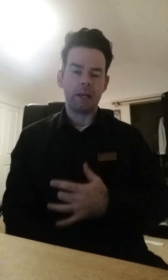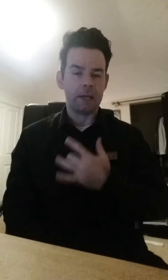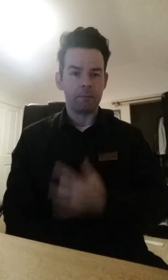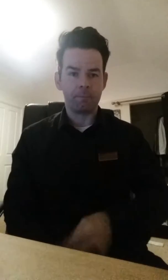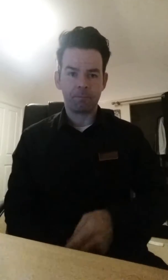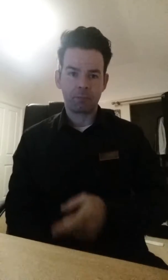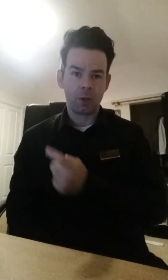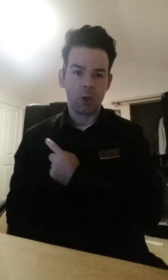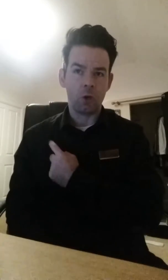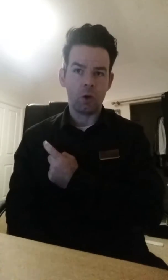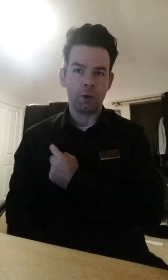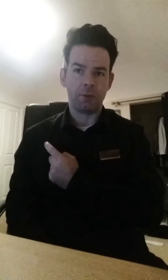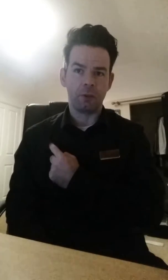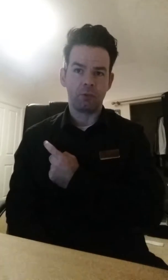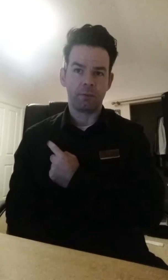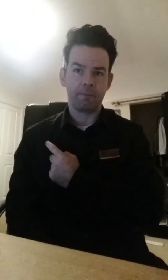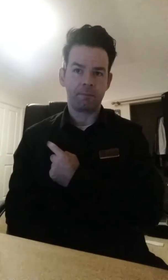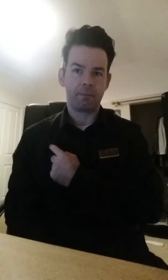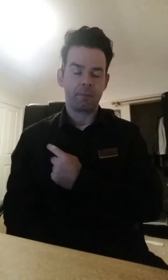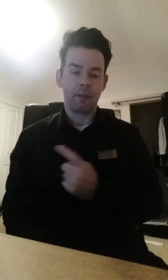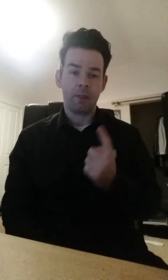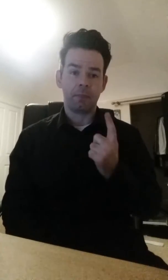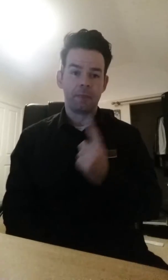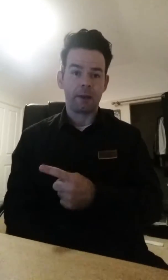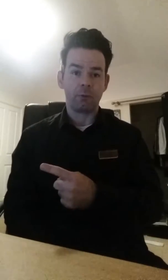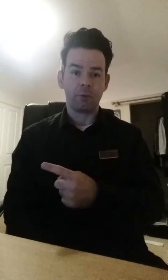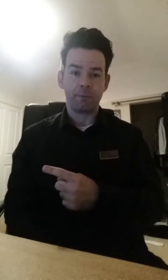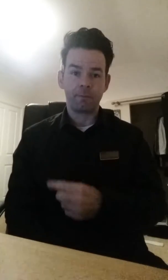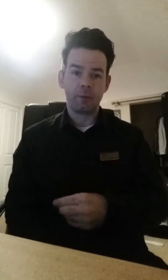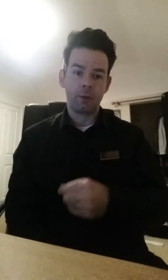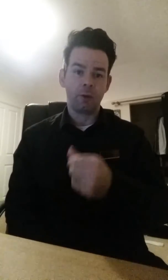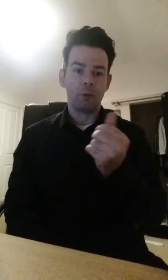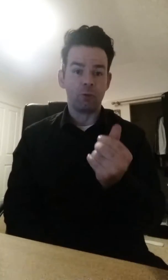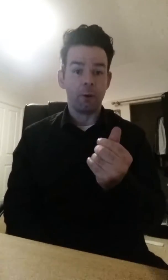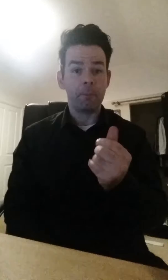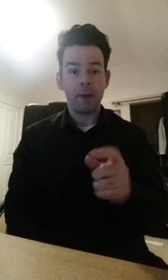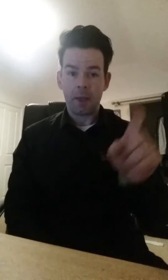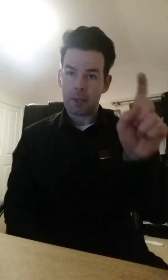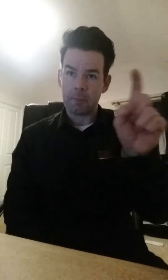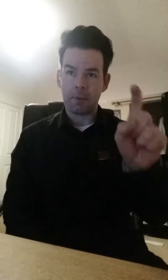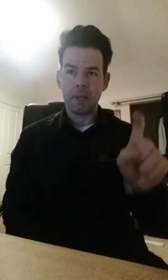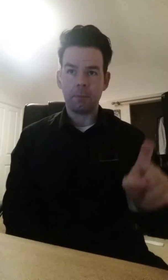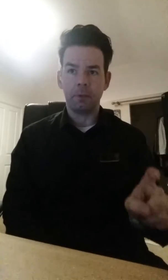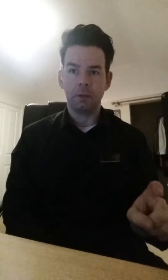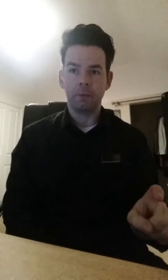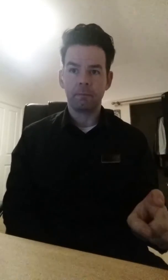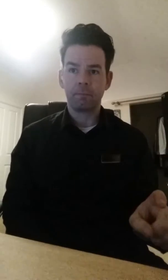feeling nervous that some people